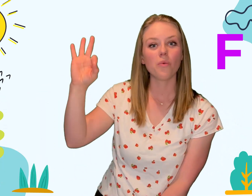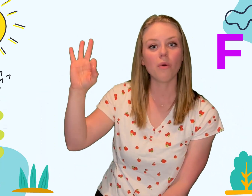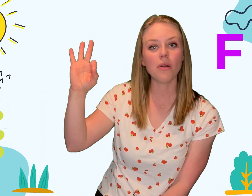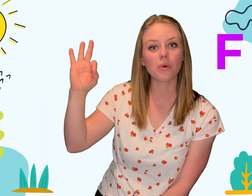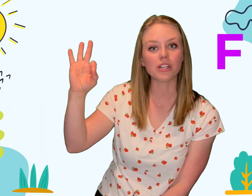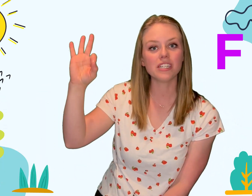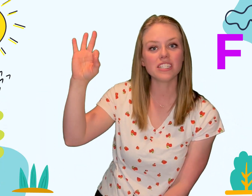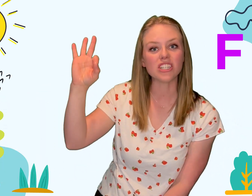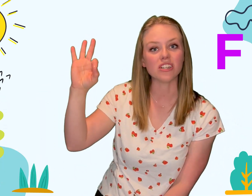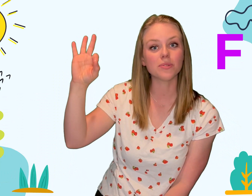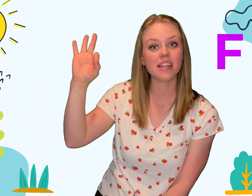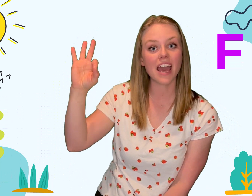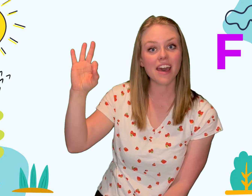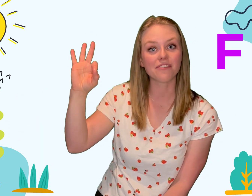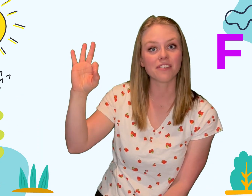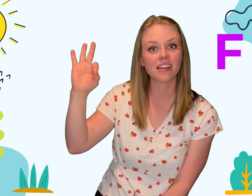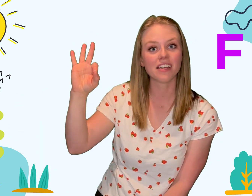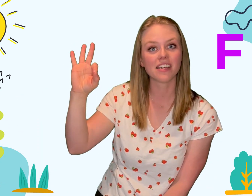What word starts with F?